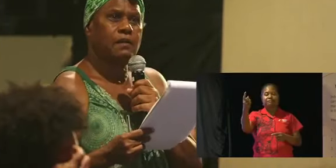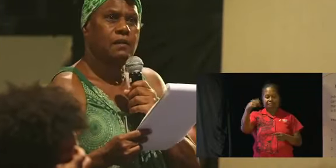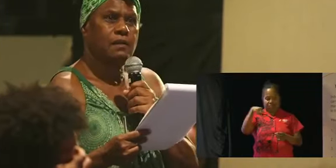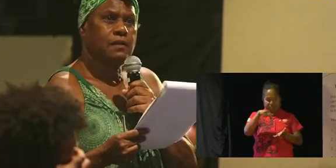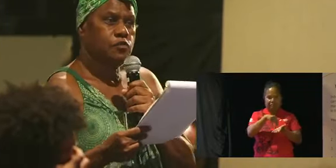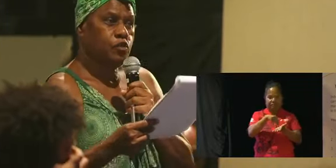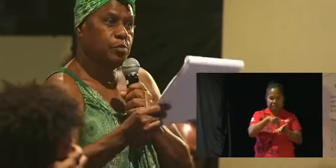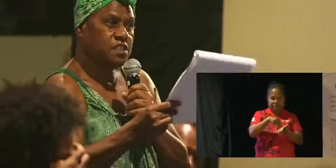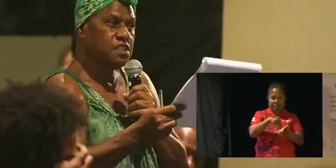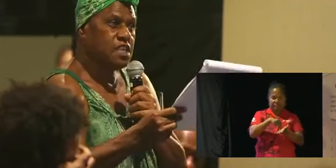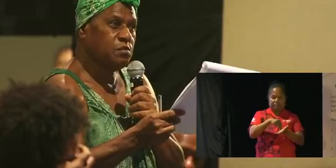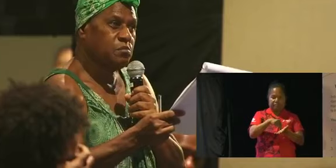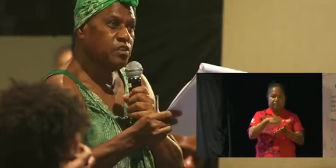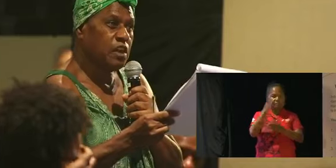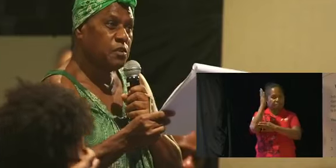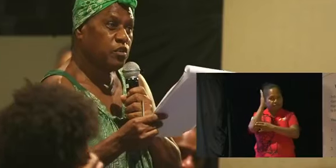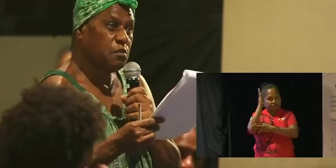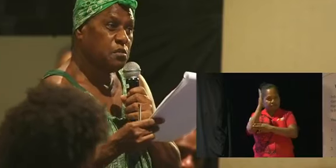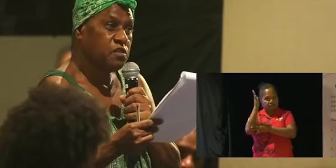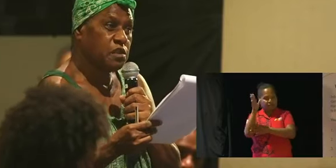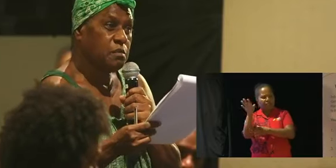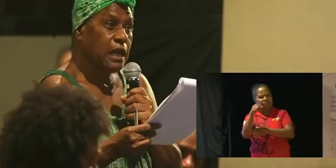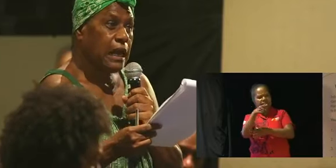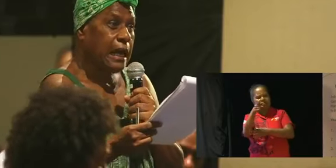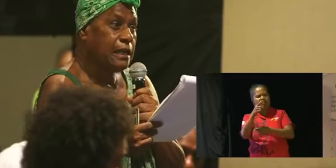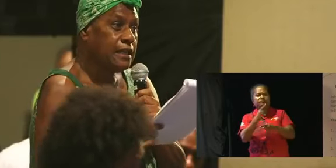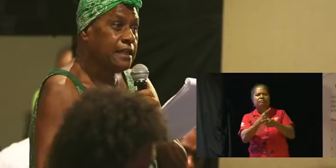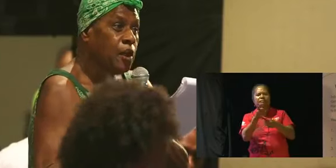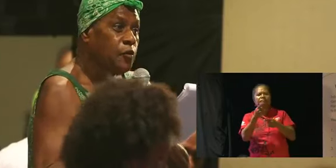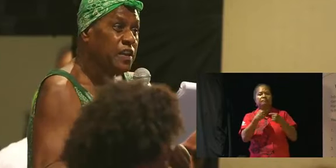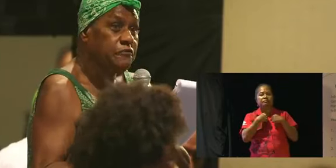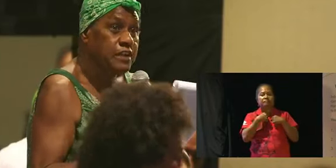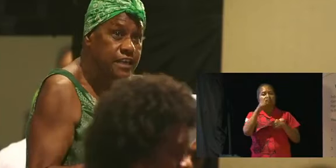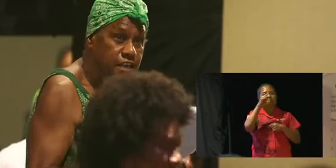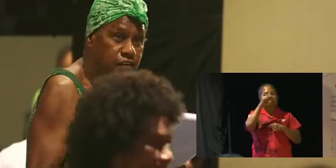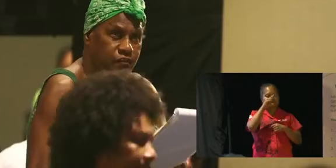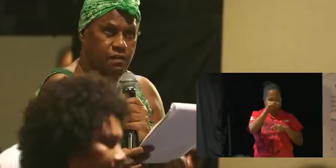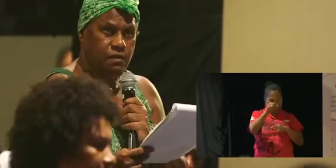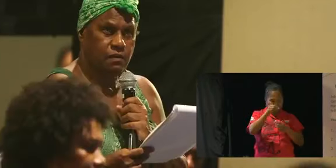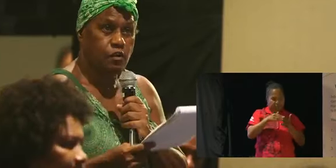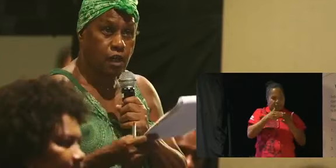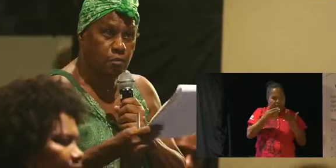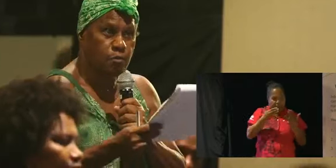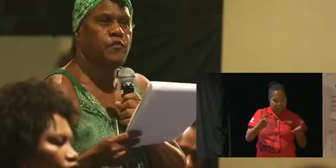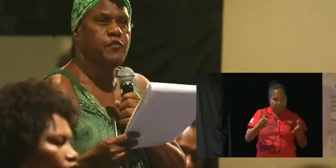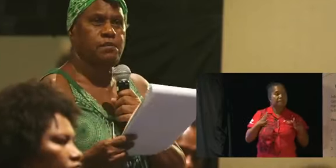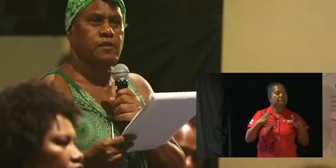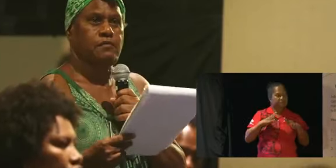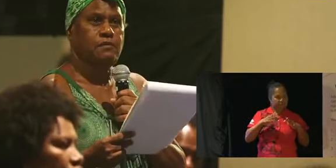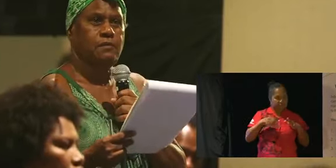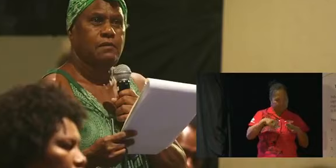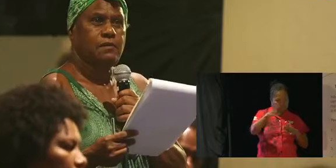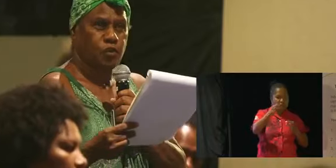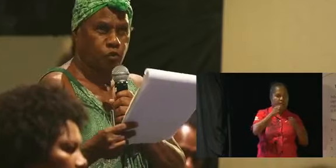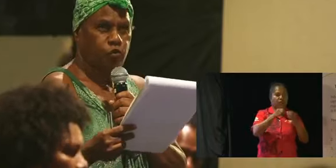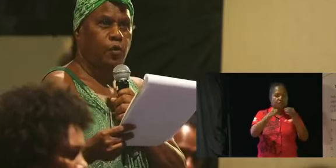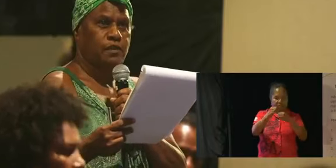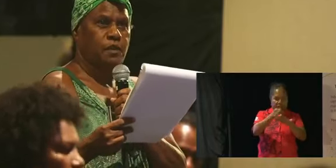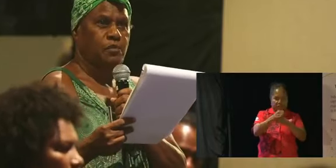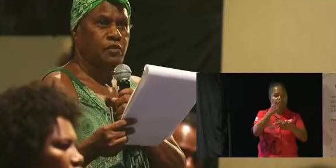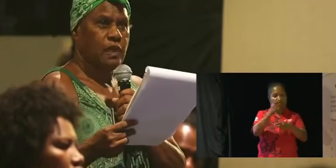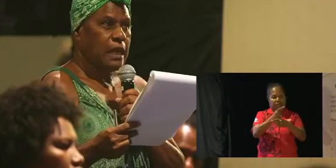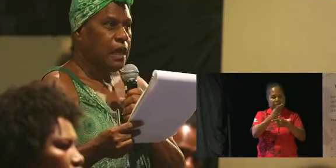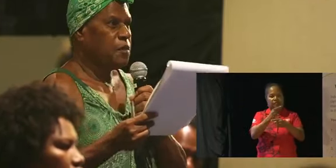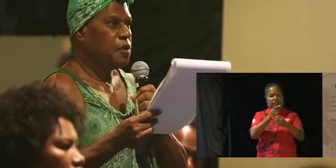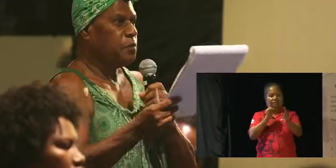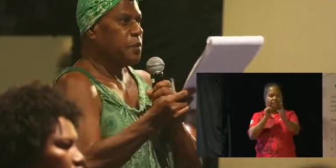sanapia. So presentation blue emi talking me I can now feel relieved. Lokam long office blue. Na talk one